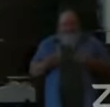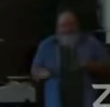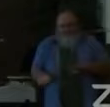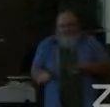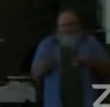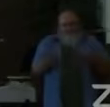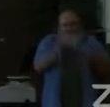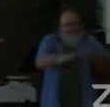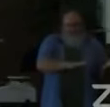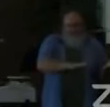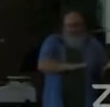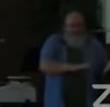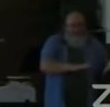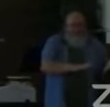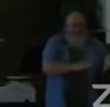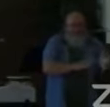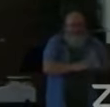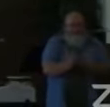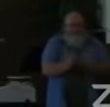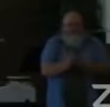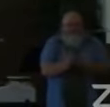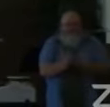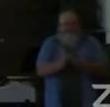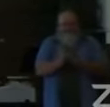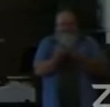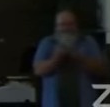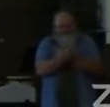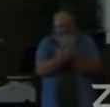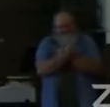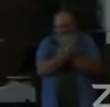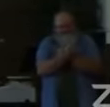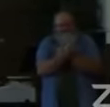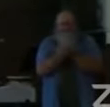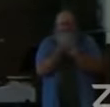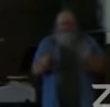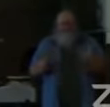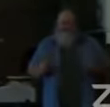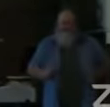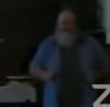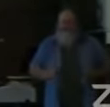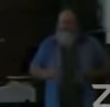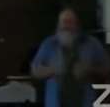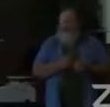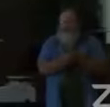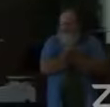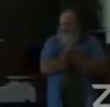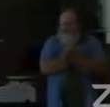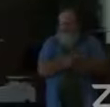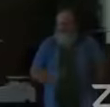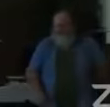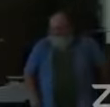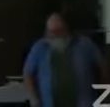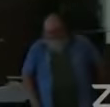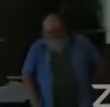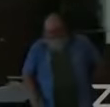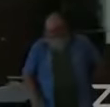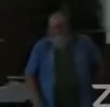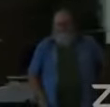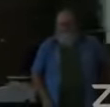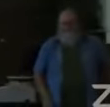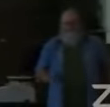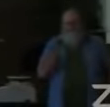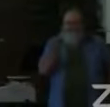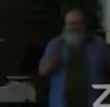Because if you accept God's free gift of love, but then you keep living your own way, I can pretty much guarantee you won't experience God's